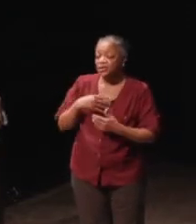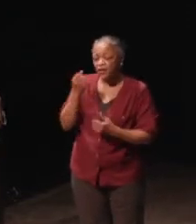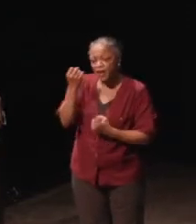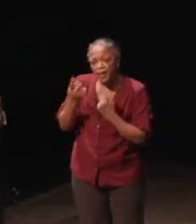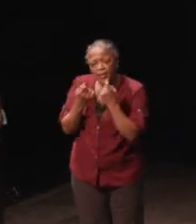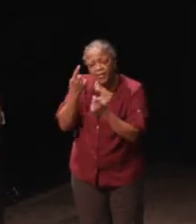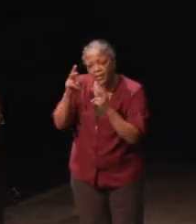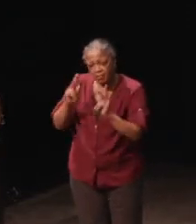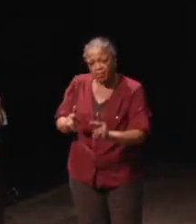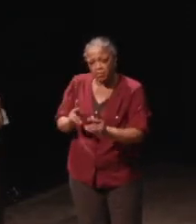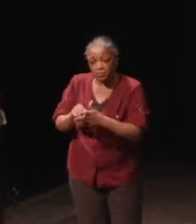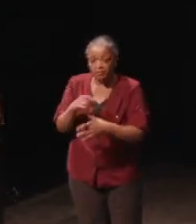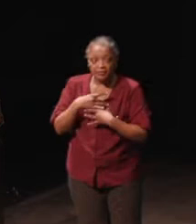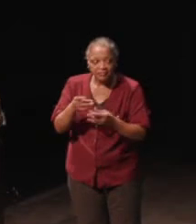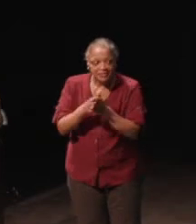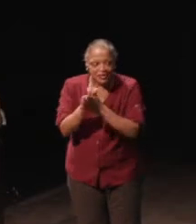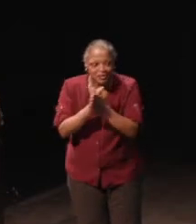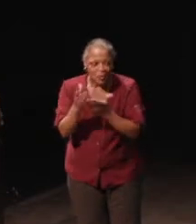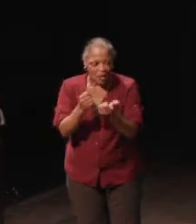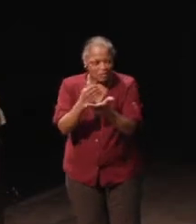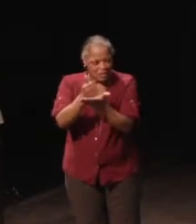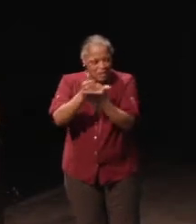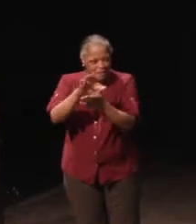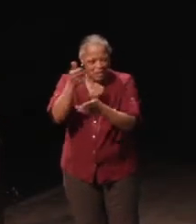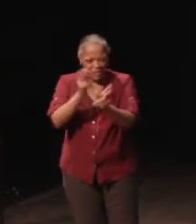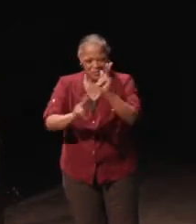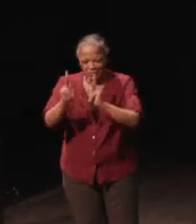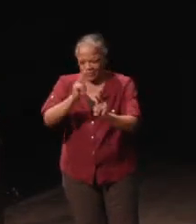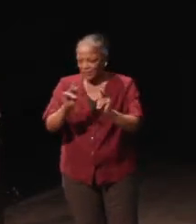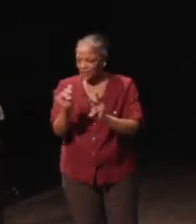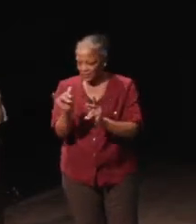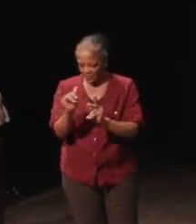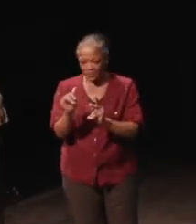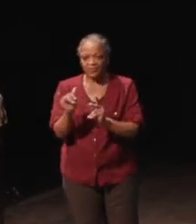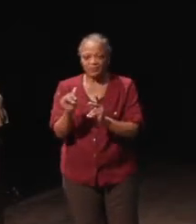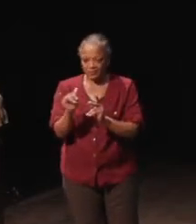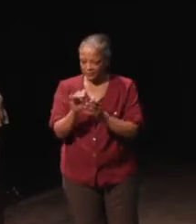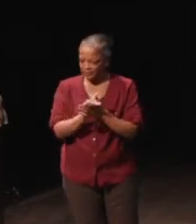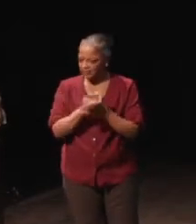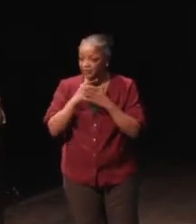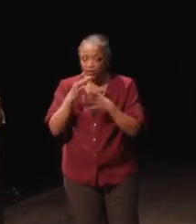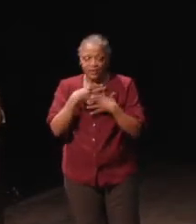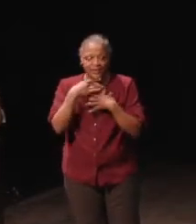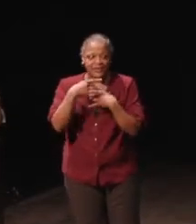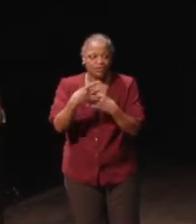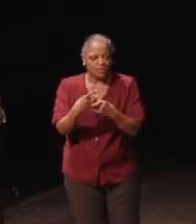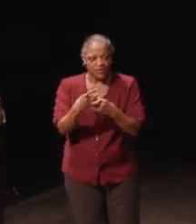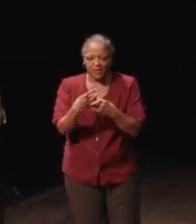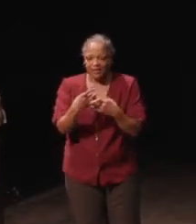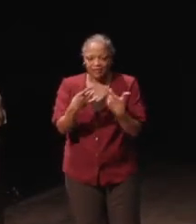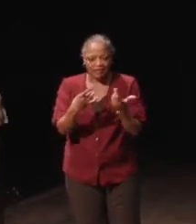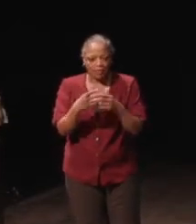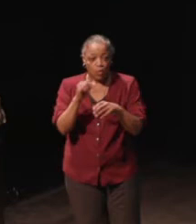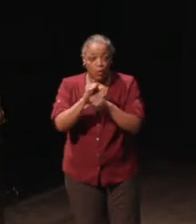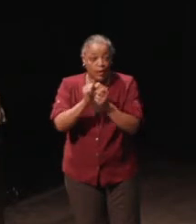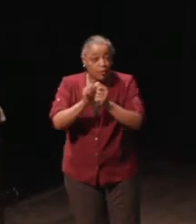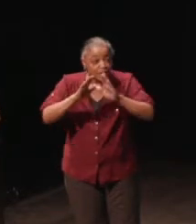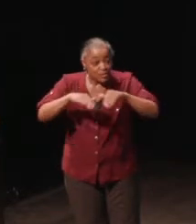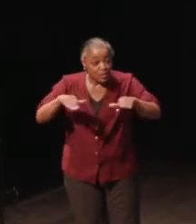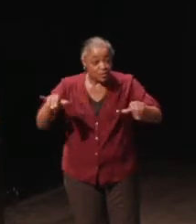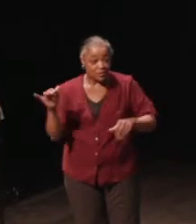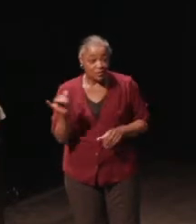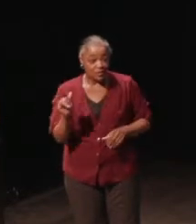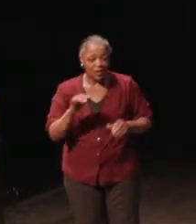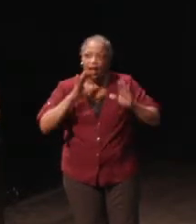who is really interested in helping other people and really interested in working with children as